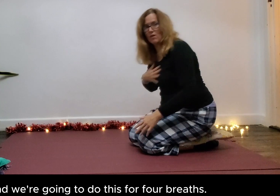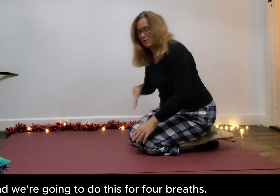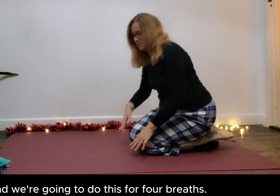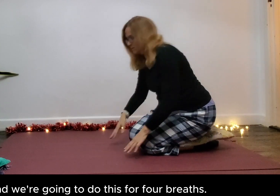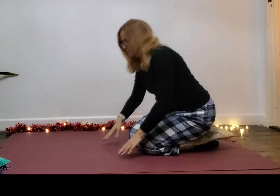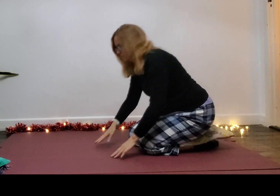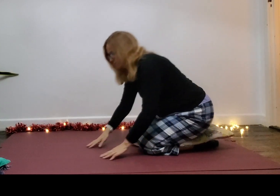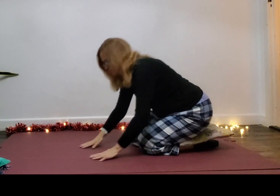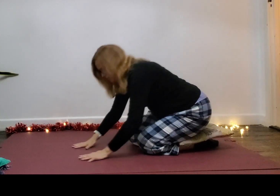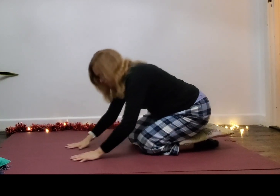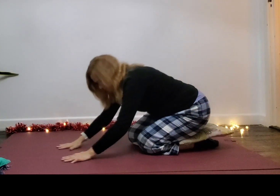4 breaths.